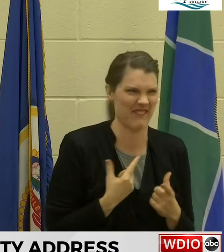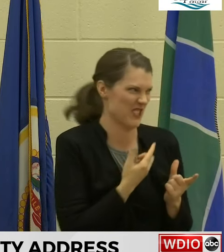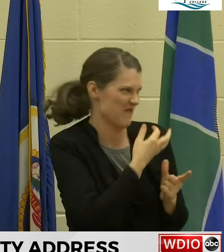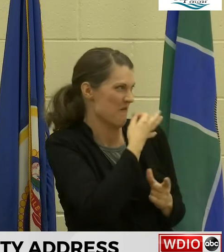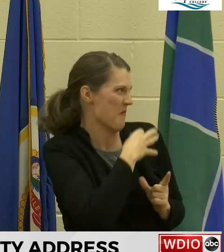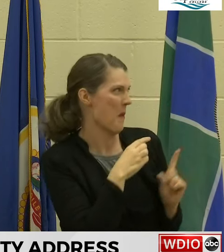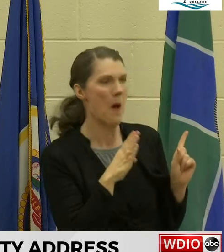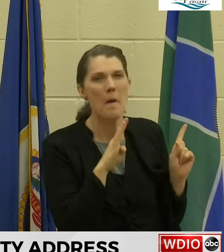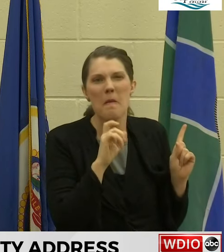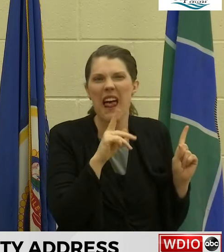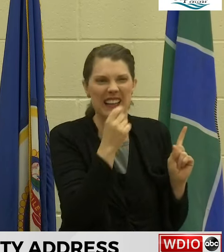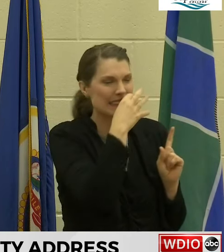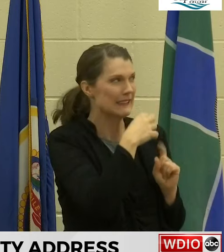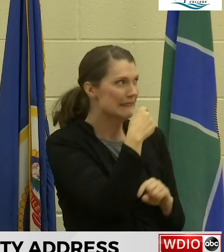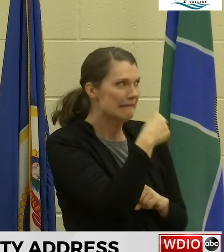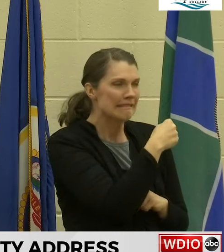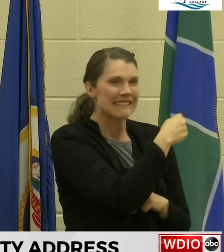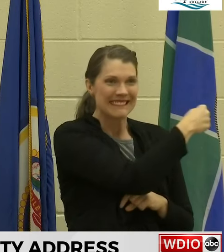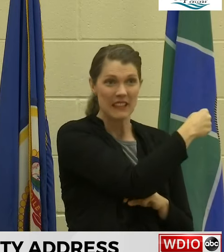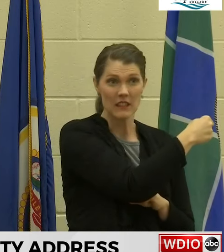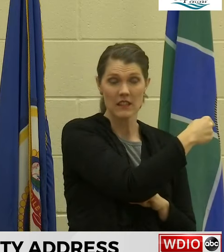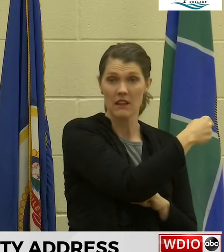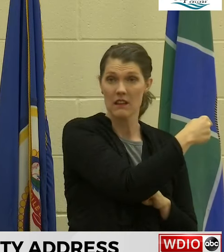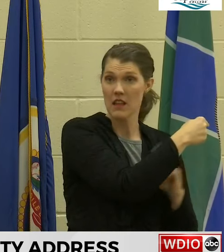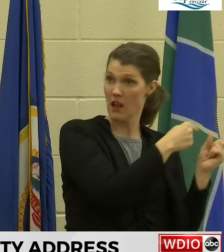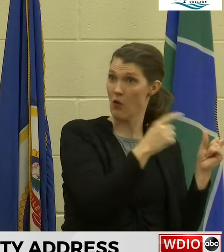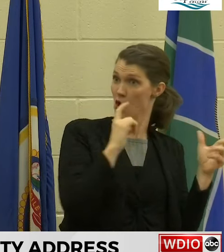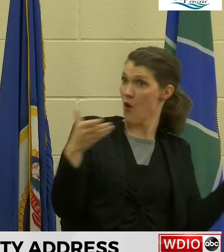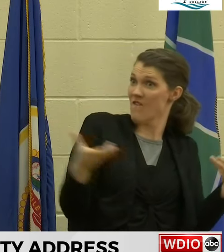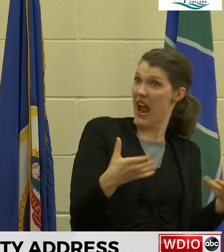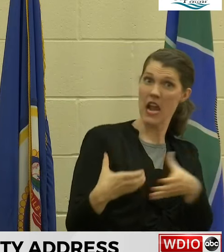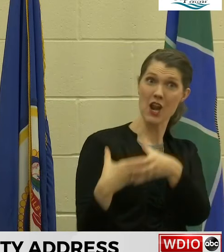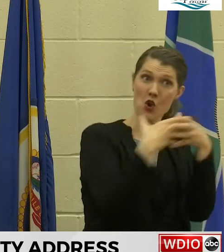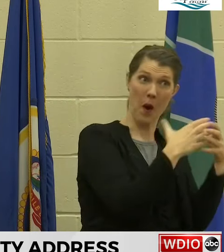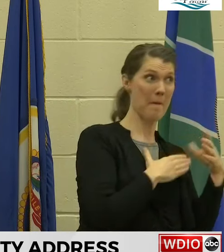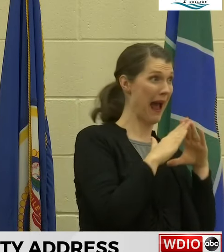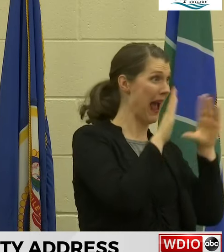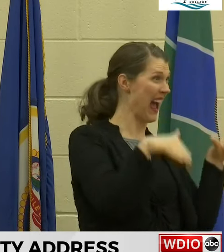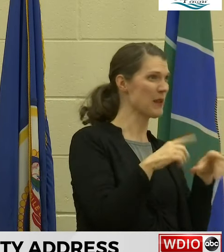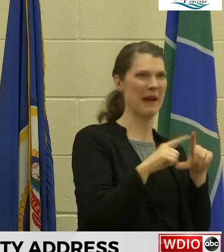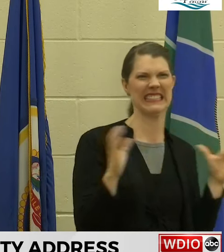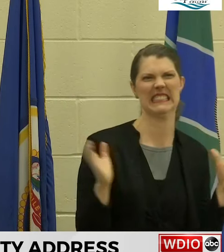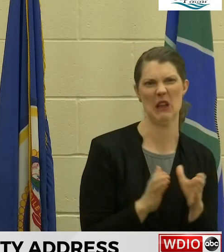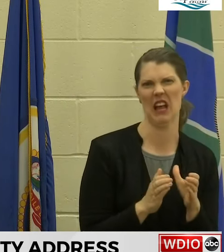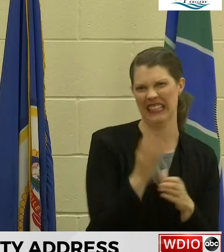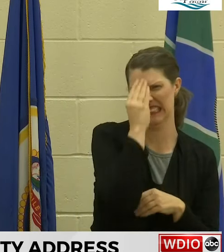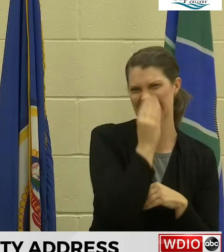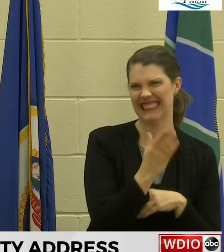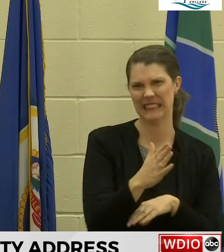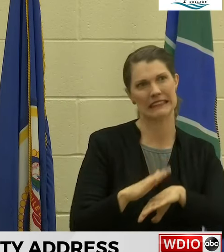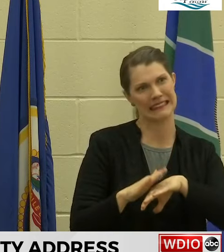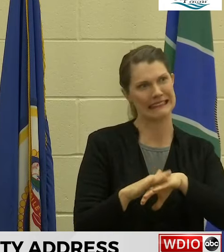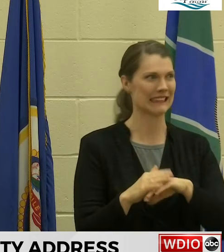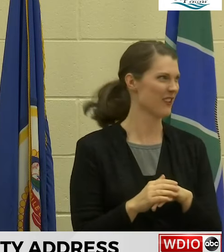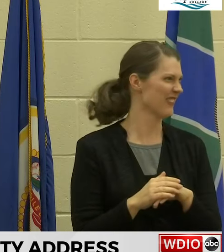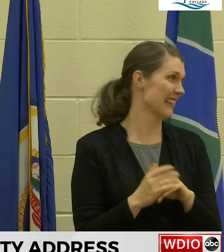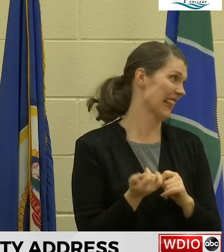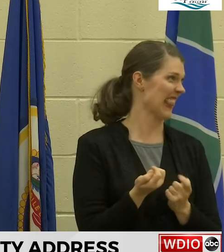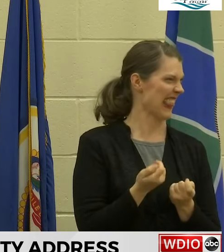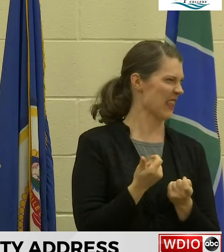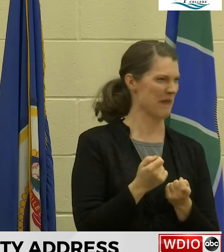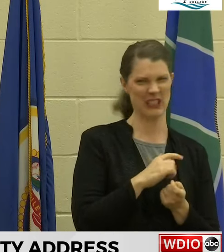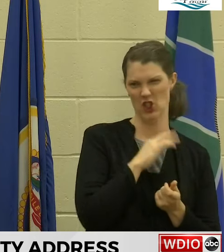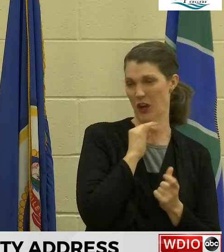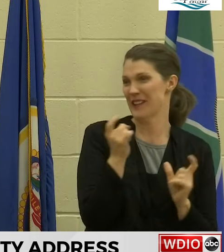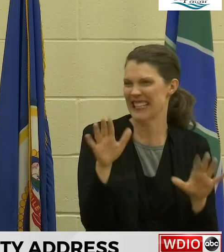from here, and I would have invited you all to my living room, but it is kind of a small house, usually kind of dirty, and